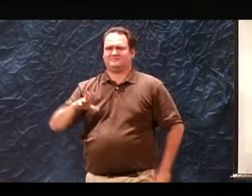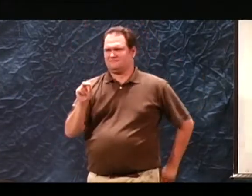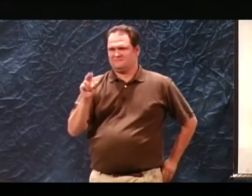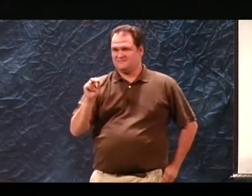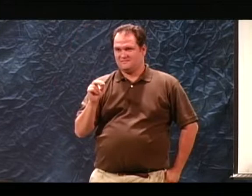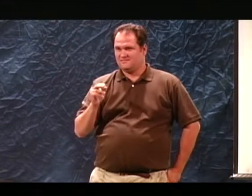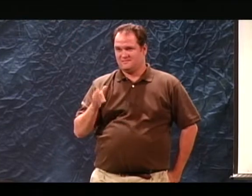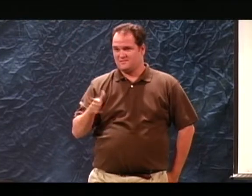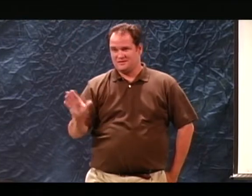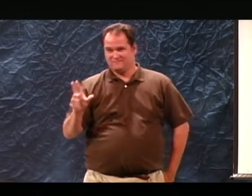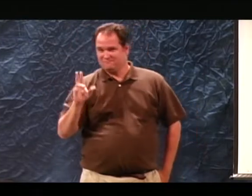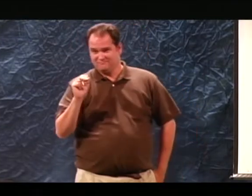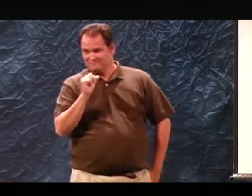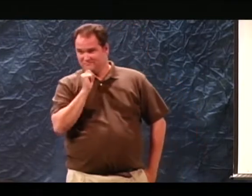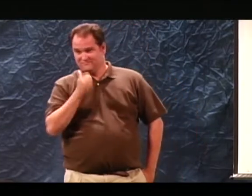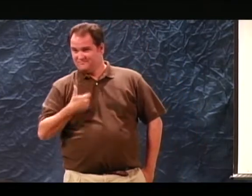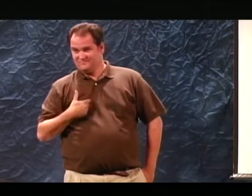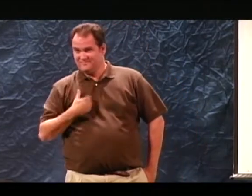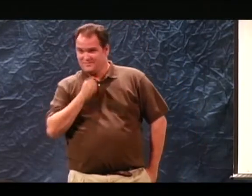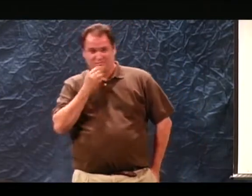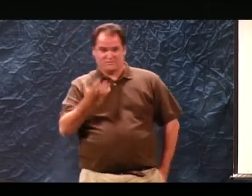i remember i didn't want to be a pastor growing up